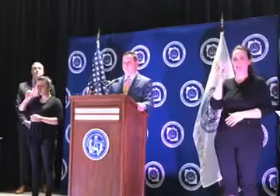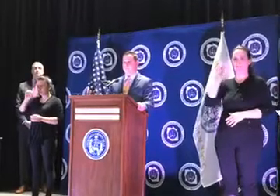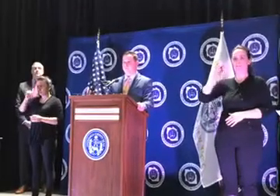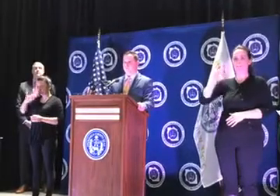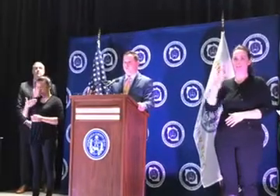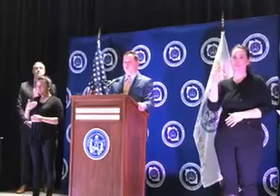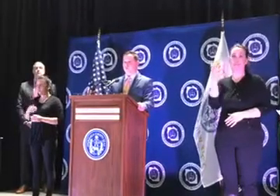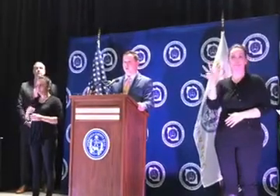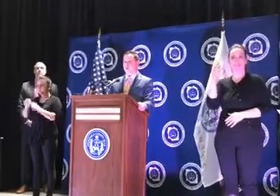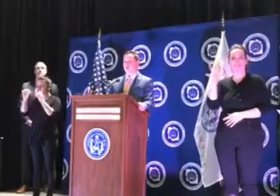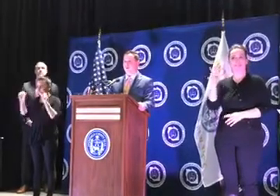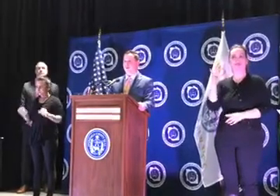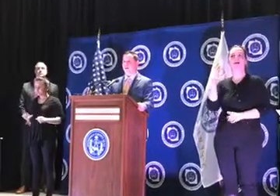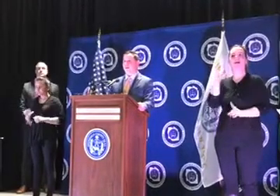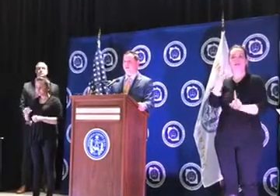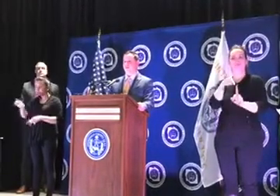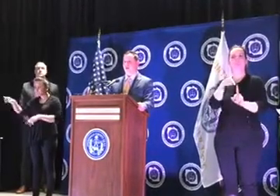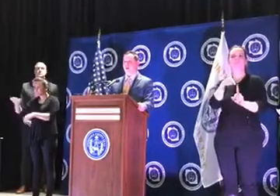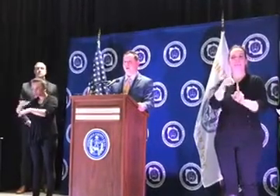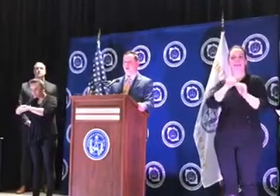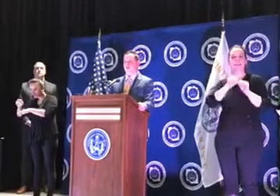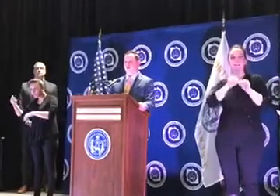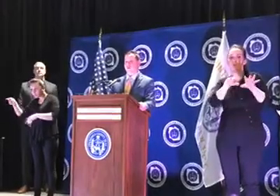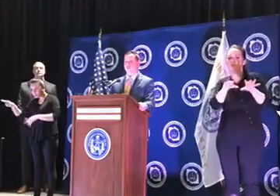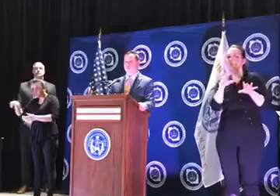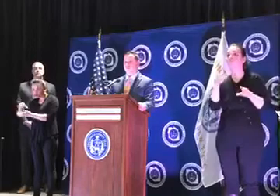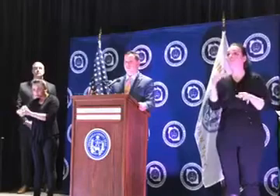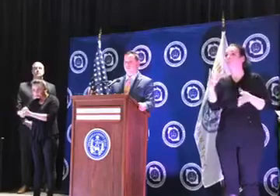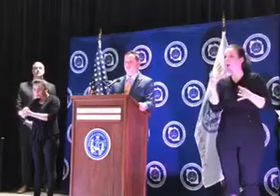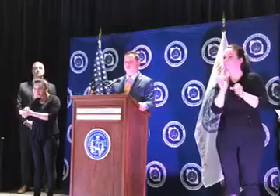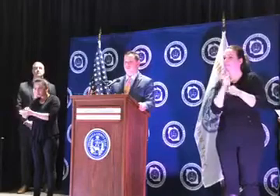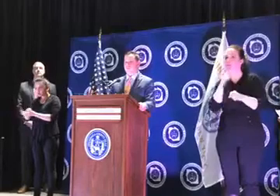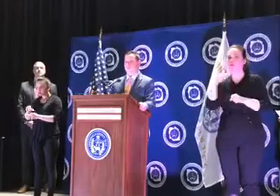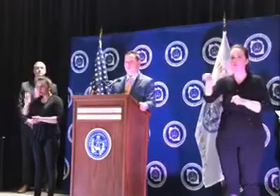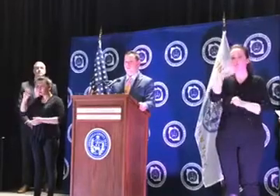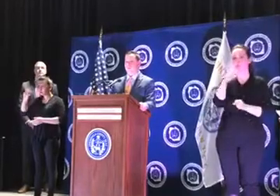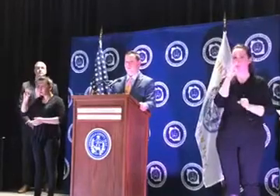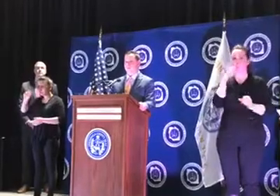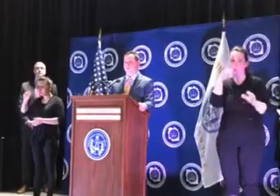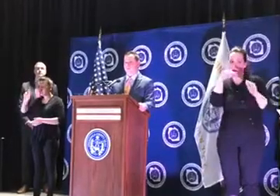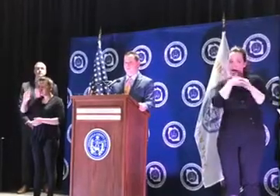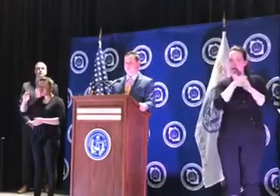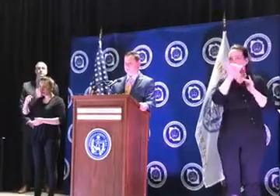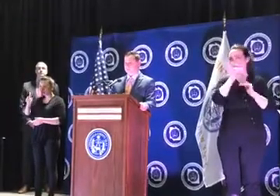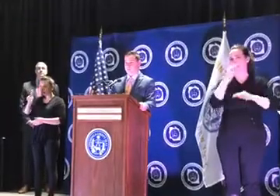department and or please contact your primary care physician. Okay?